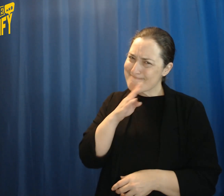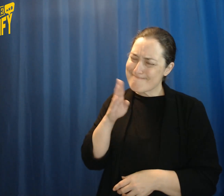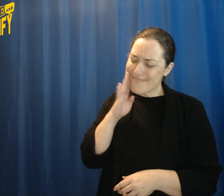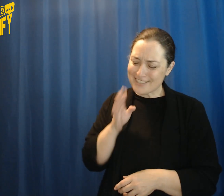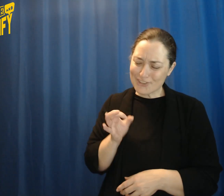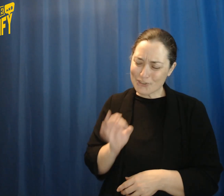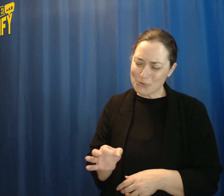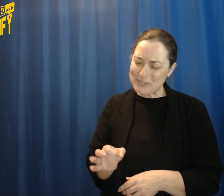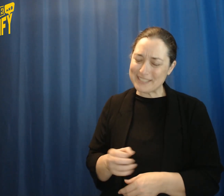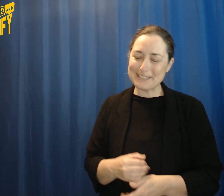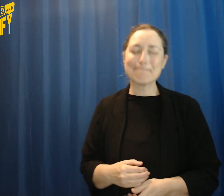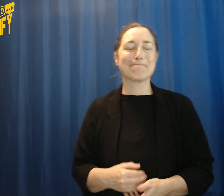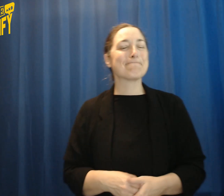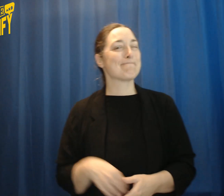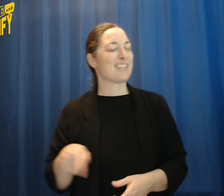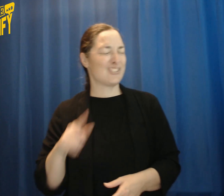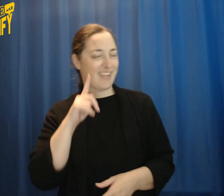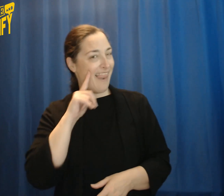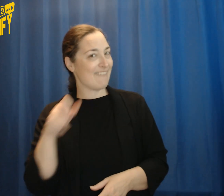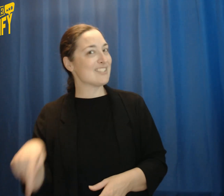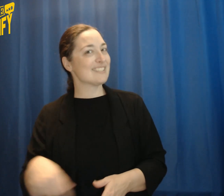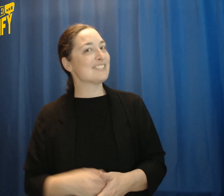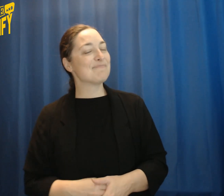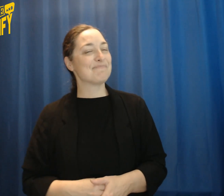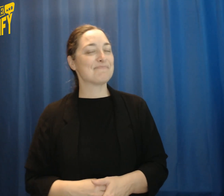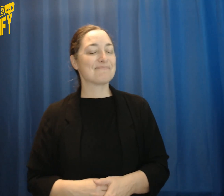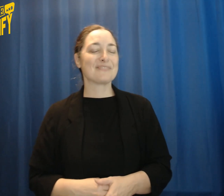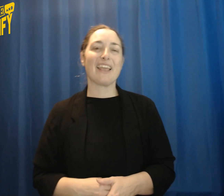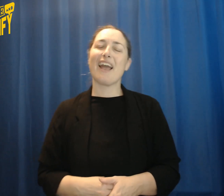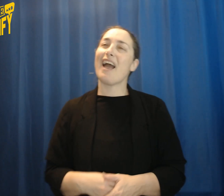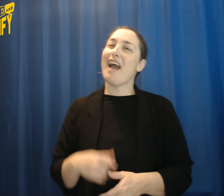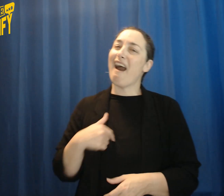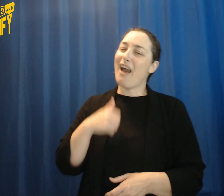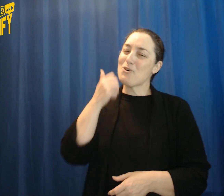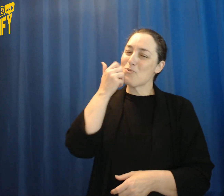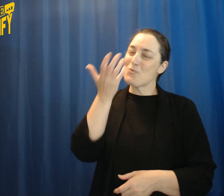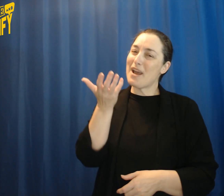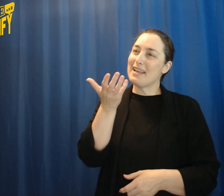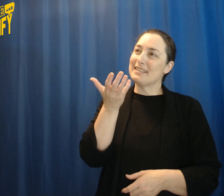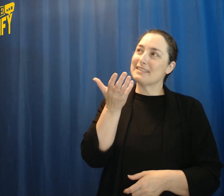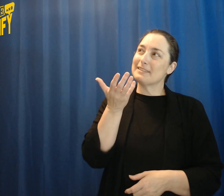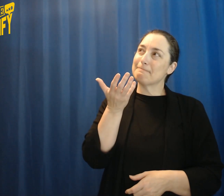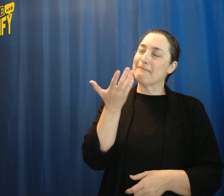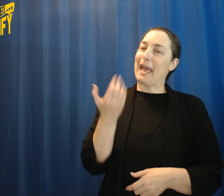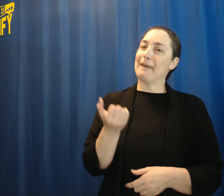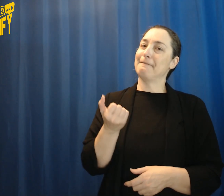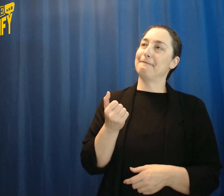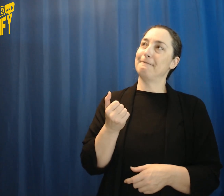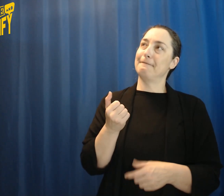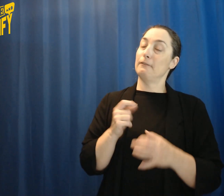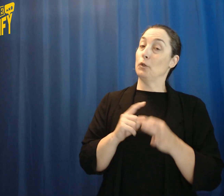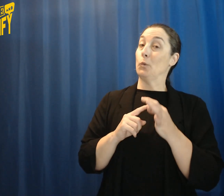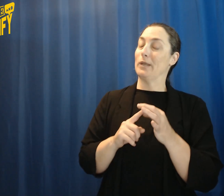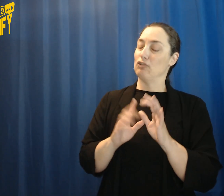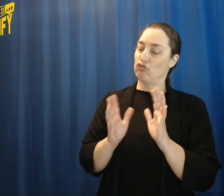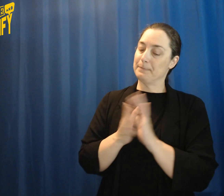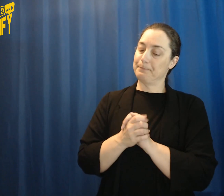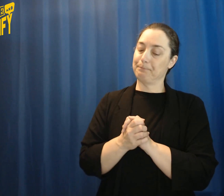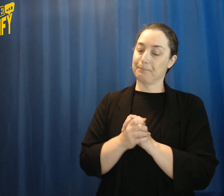Yeah, she loves it out here. I always kind of end with this sort of question, which is art, and especially when